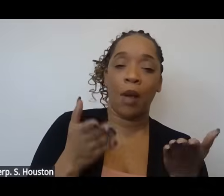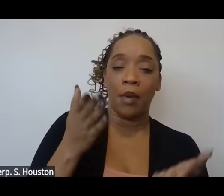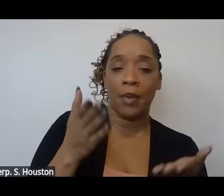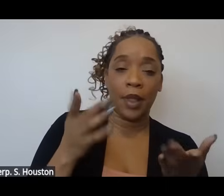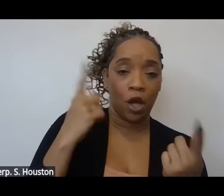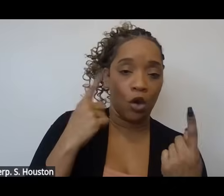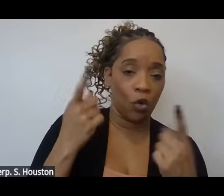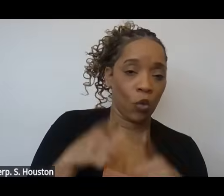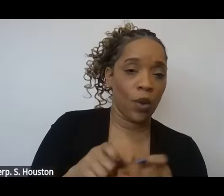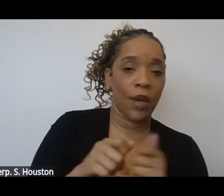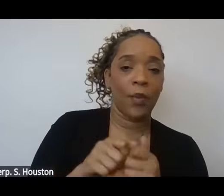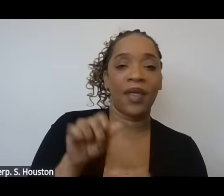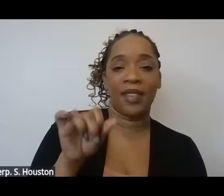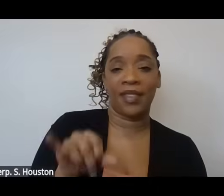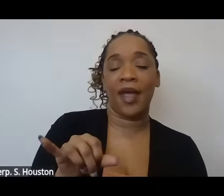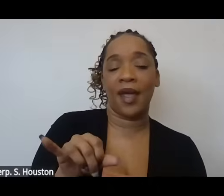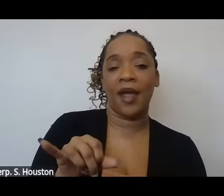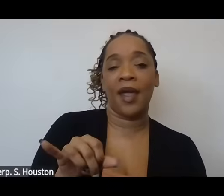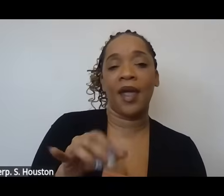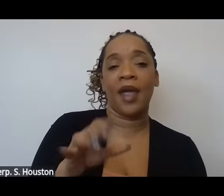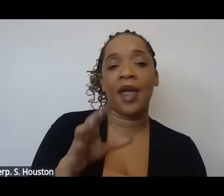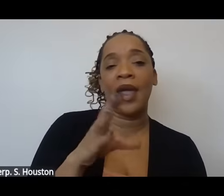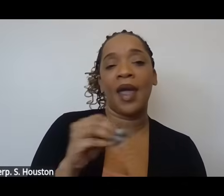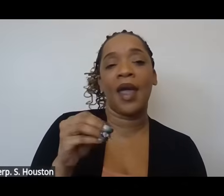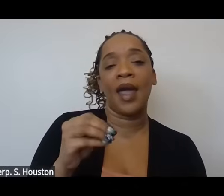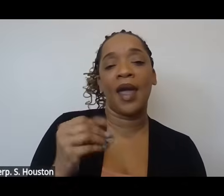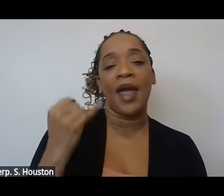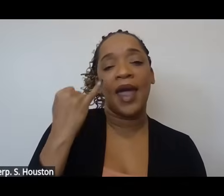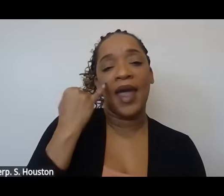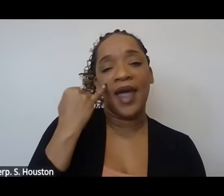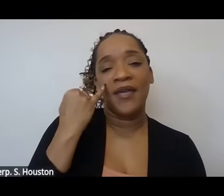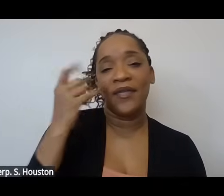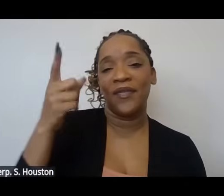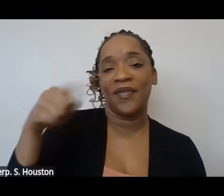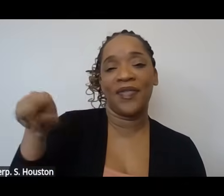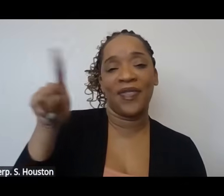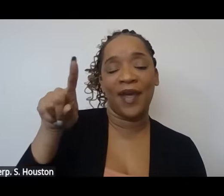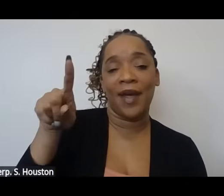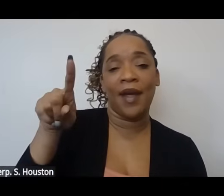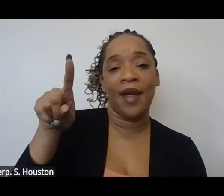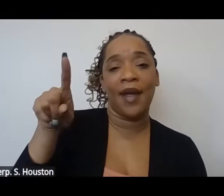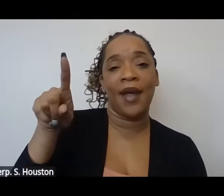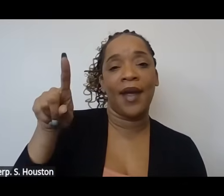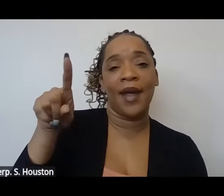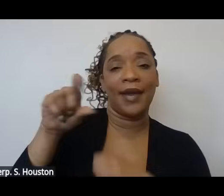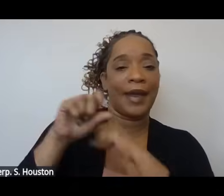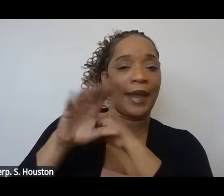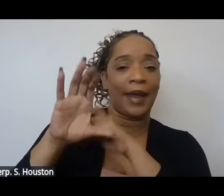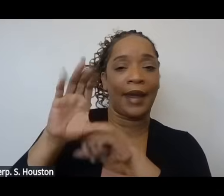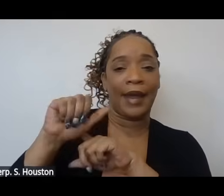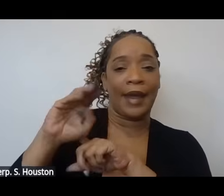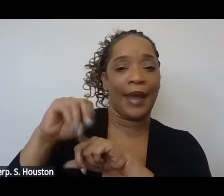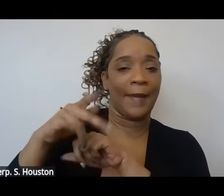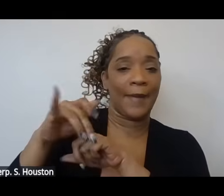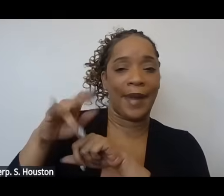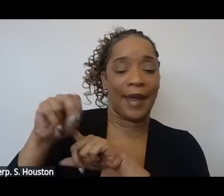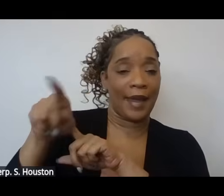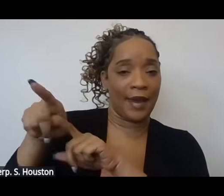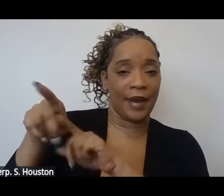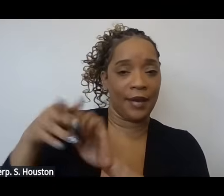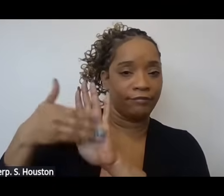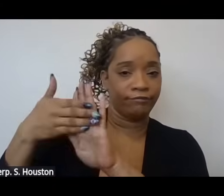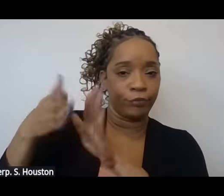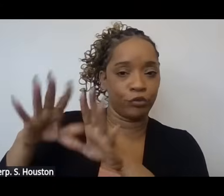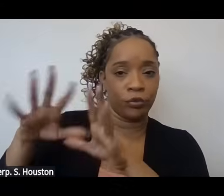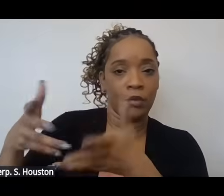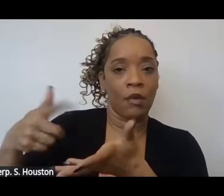will, if the campaign cannot do that, if for whatever reason they can't give us an official signature or any